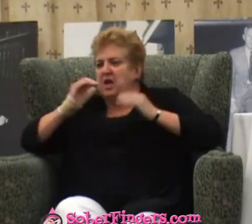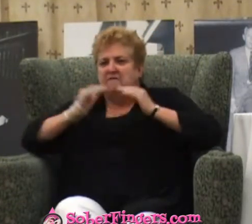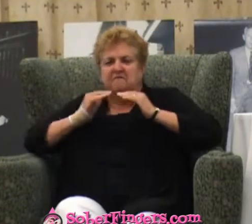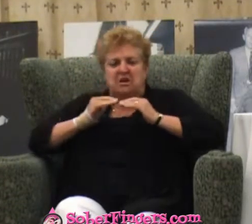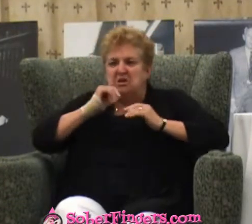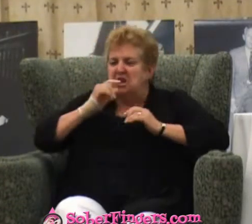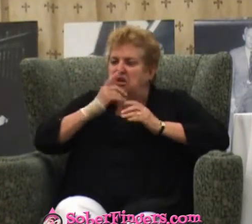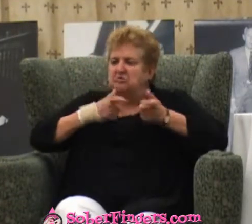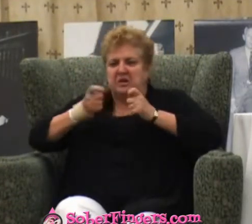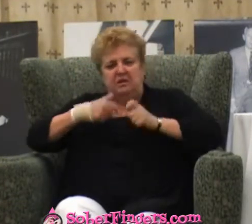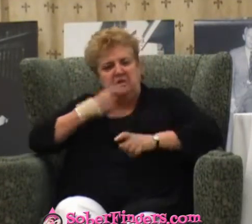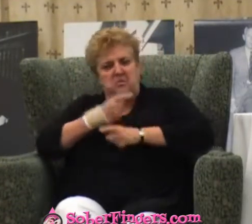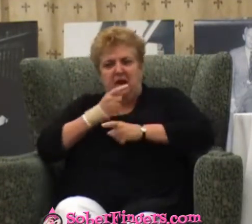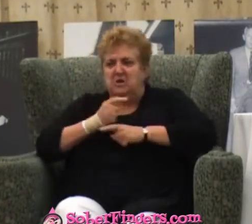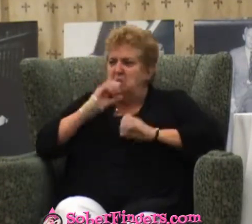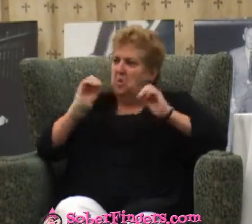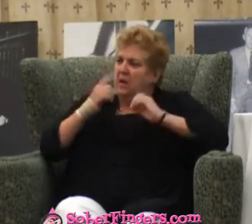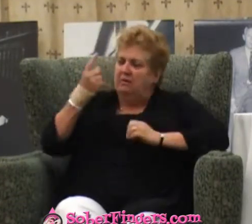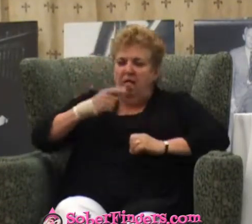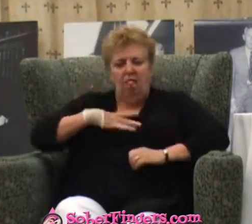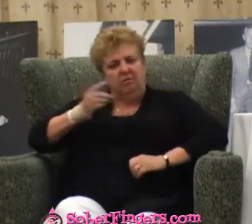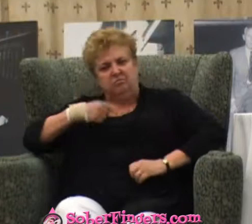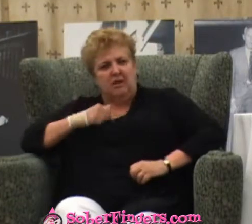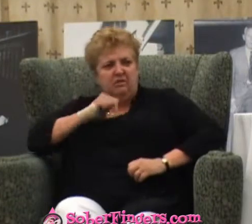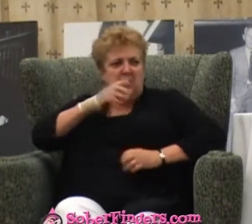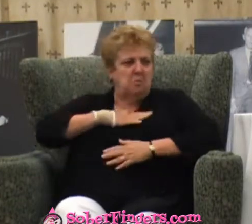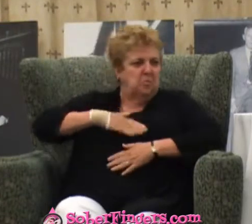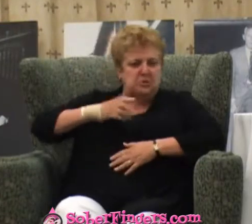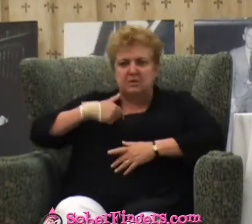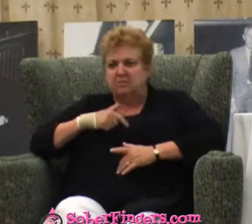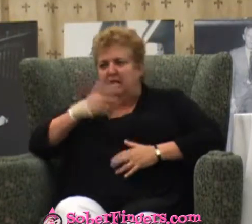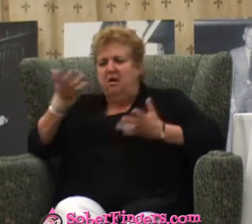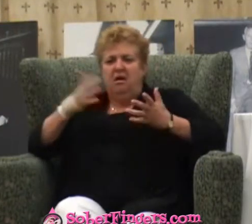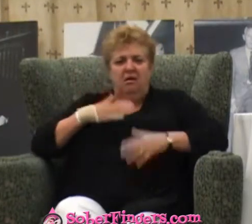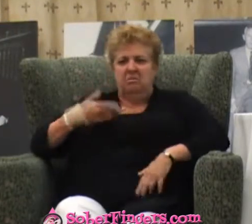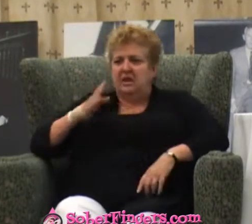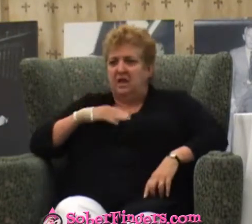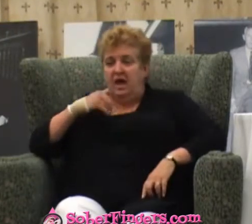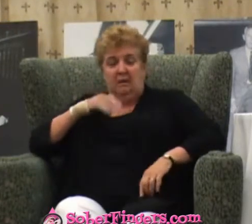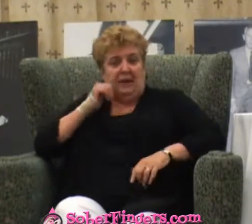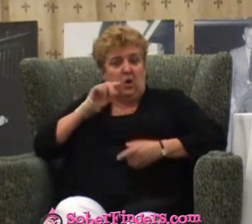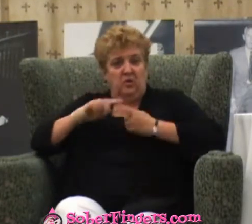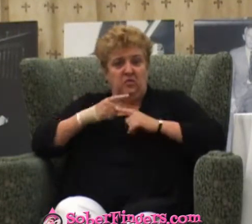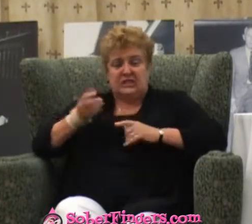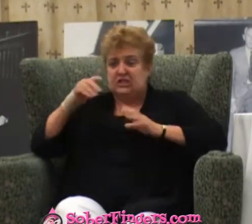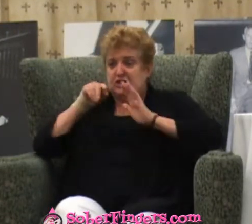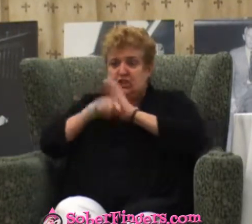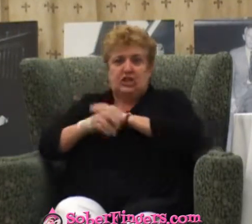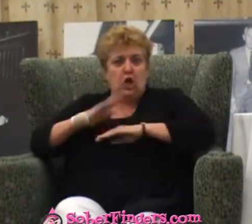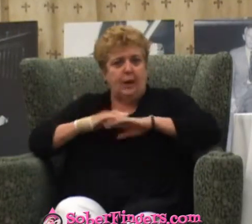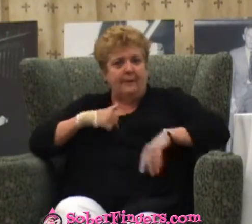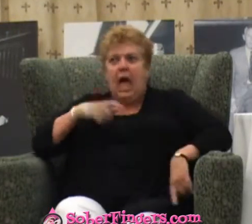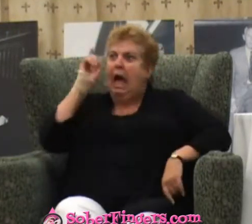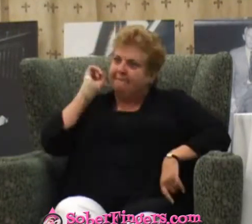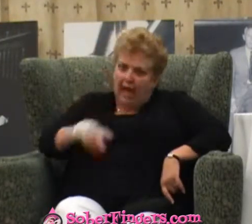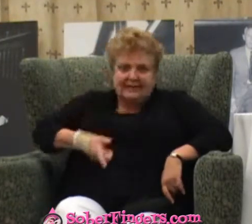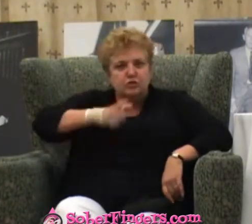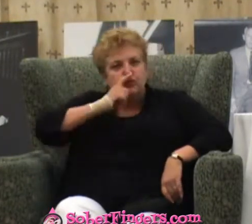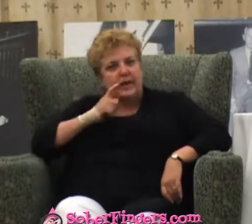not appreciated, they're not paying me enough for goodness sake, she's cheating on me, I gotta drink. Oh yeah,